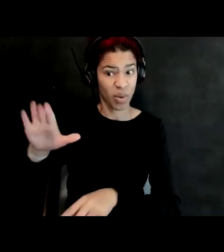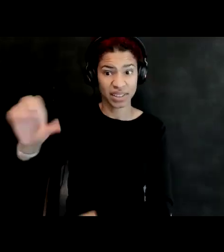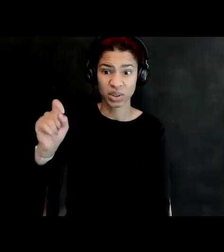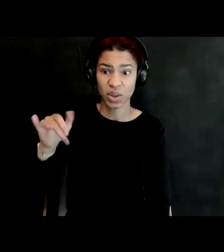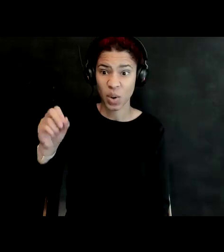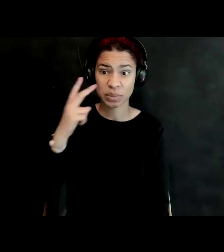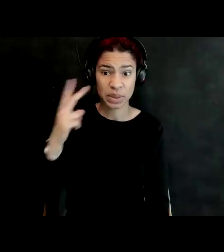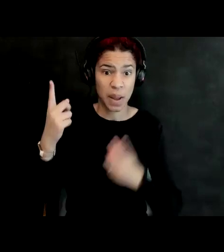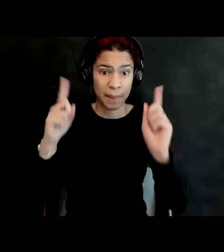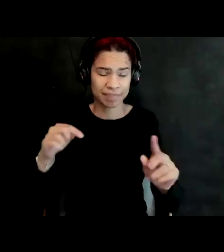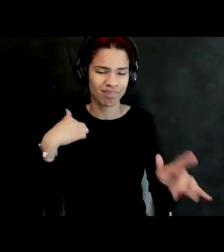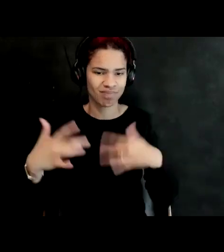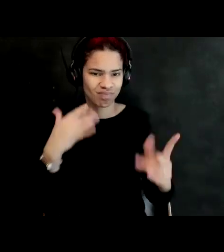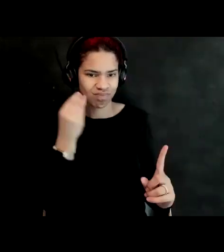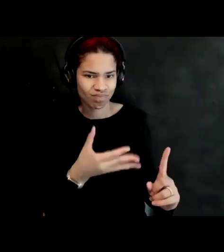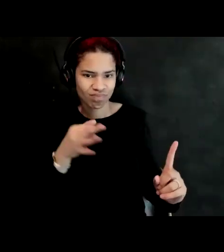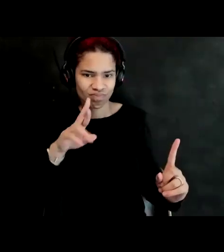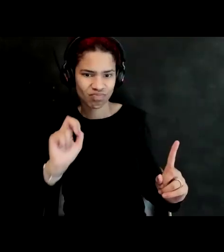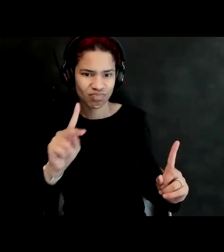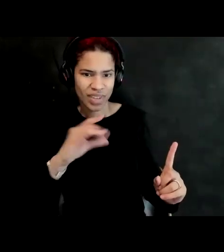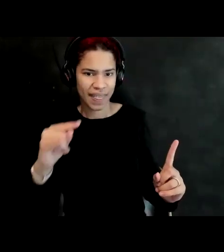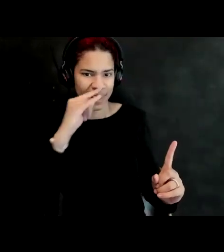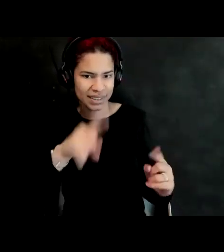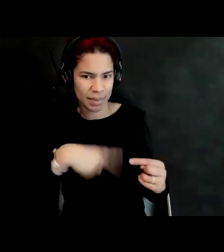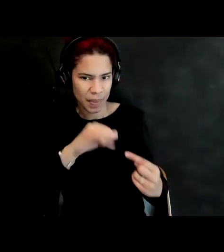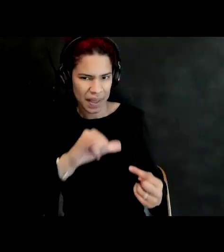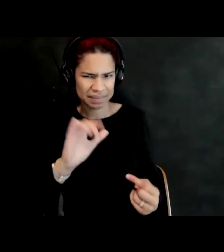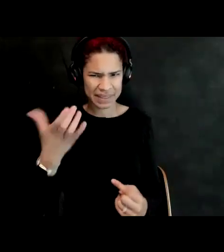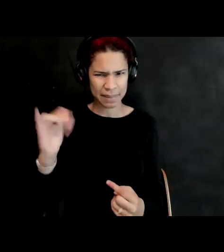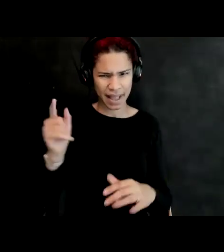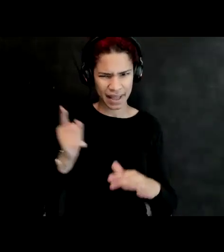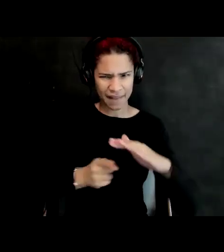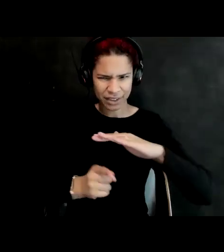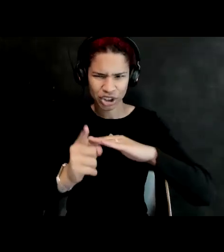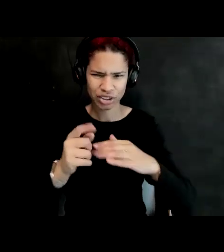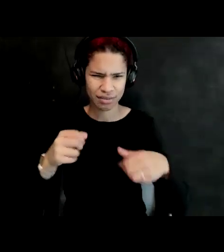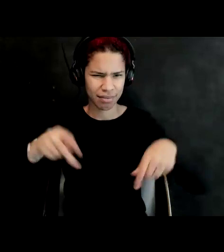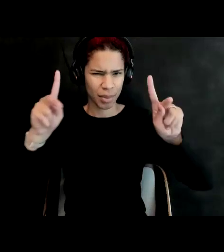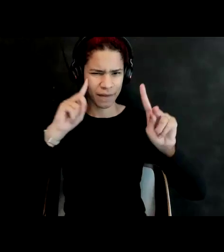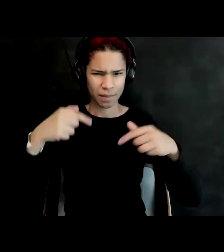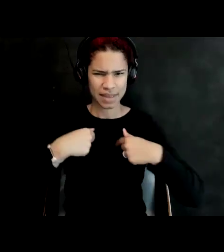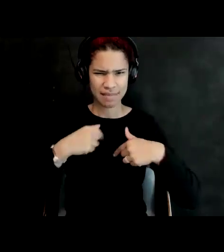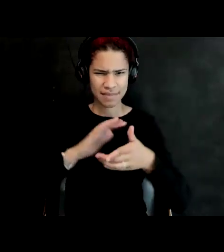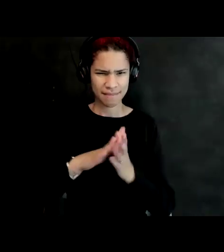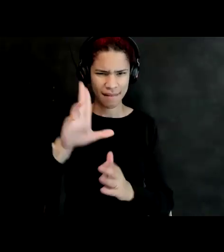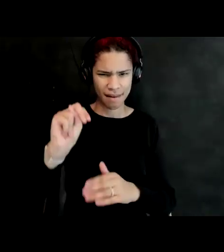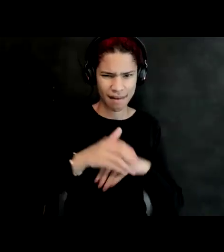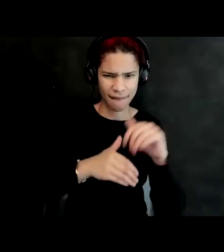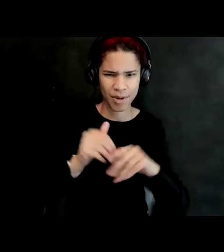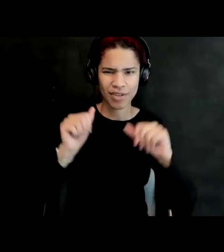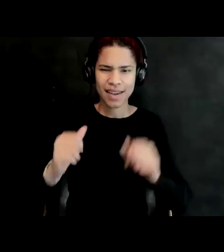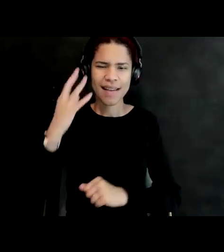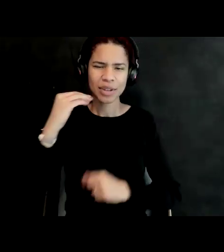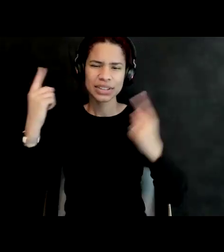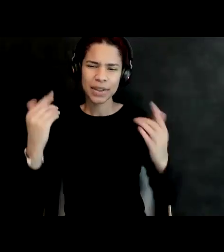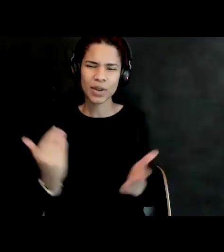tell Frank and the kids about this. It feels like a little adventure, you know, a chance to step out of my comfort zone and experience something